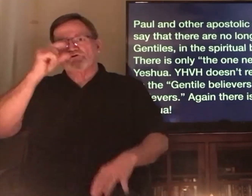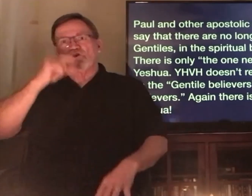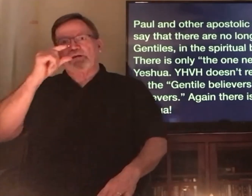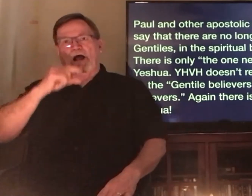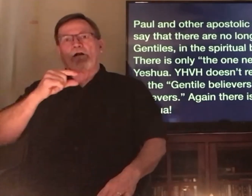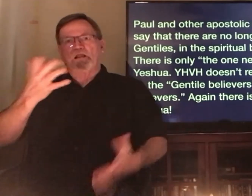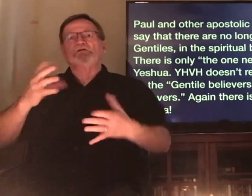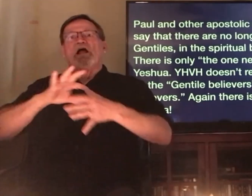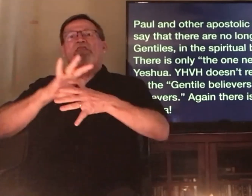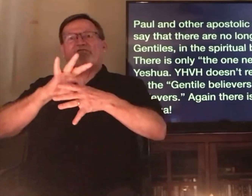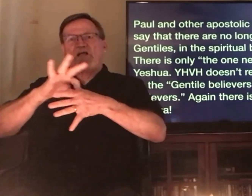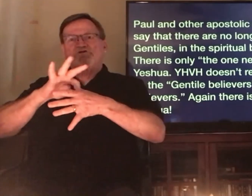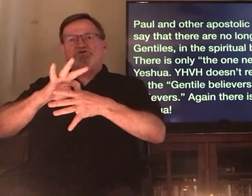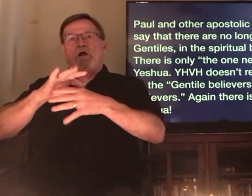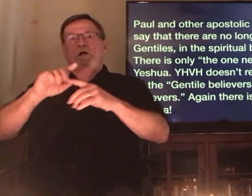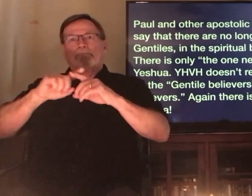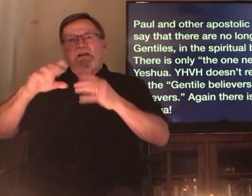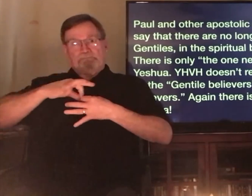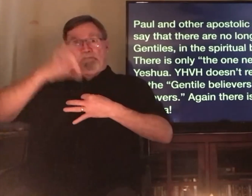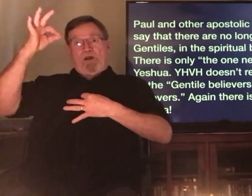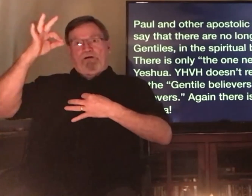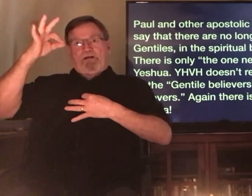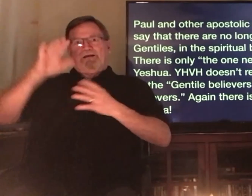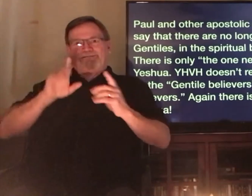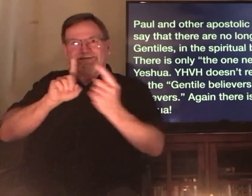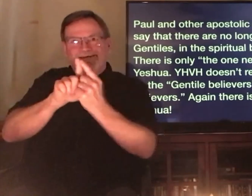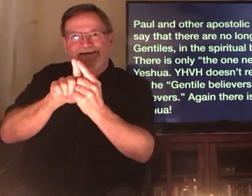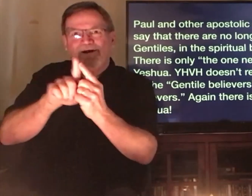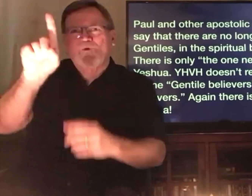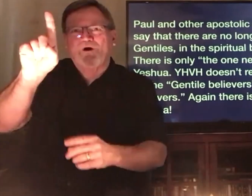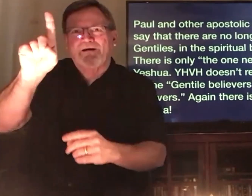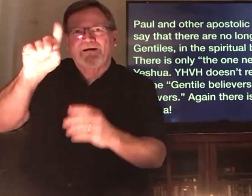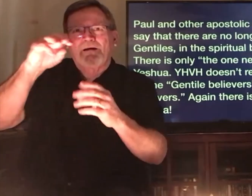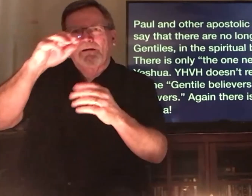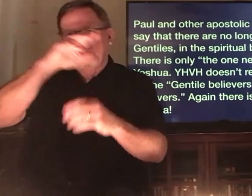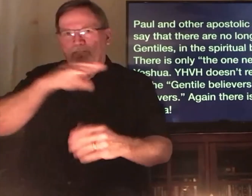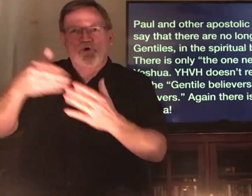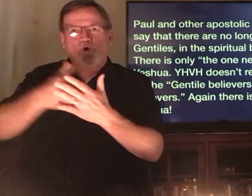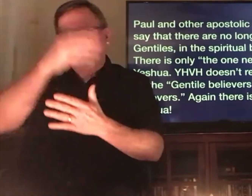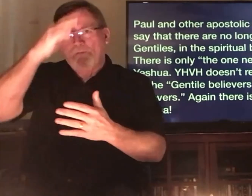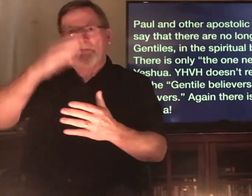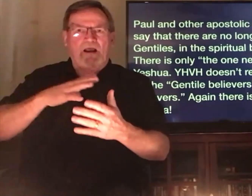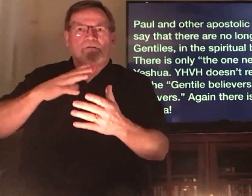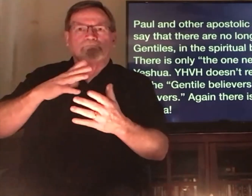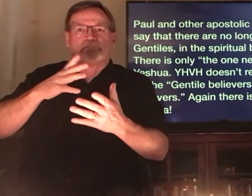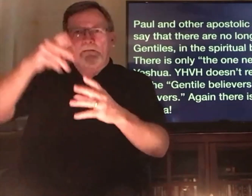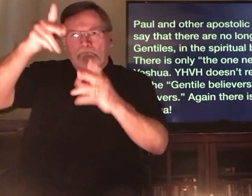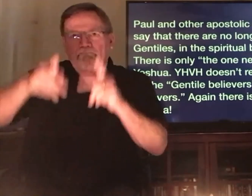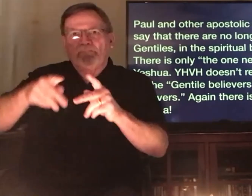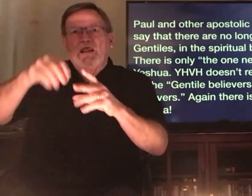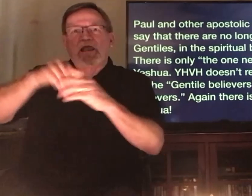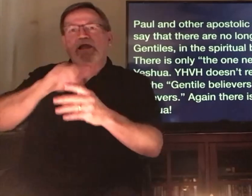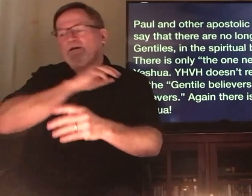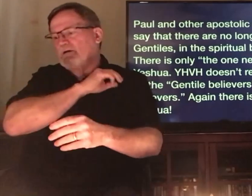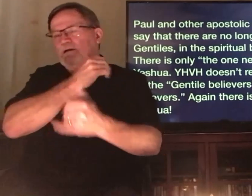seed, or is the seed himself, an offspring, and hails